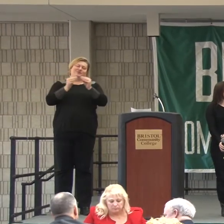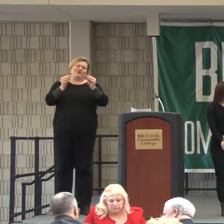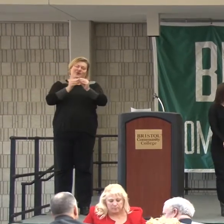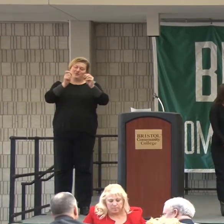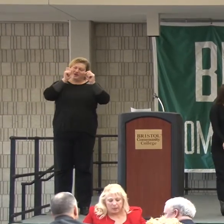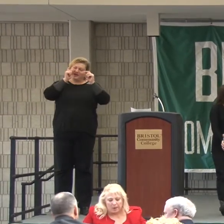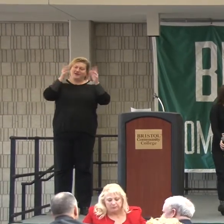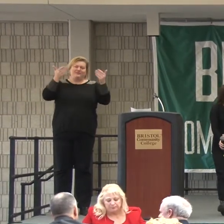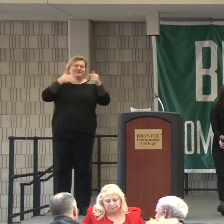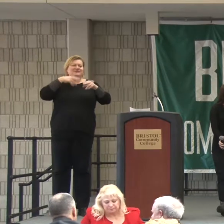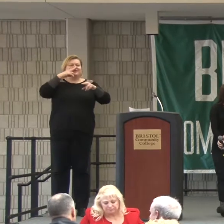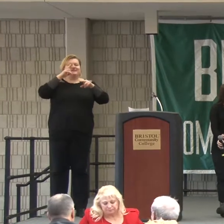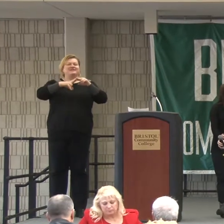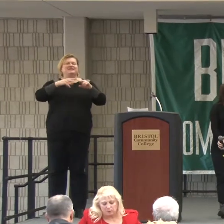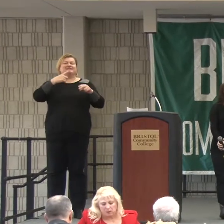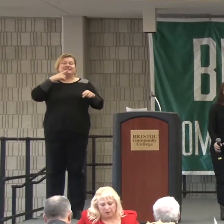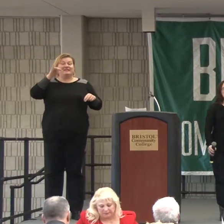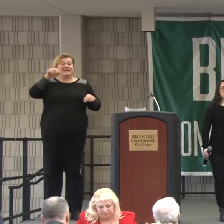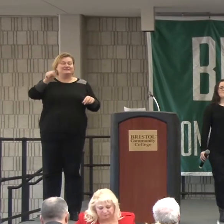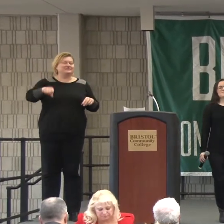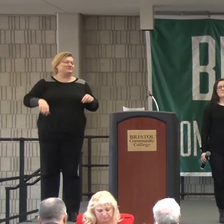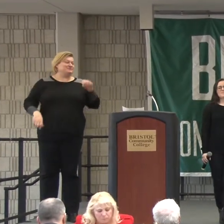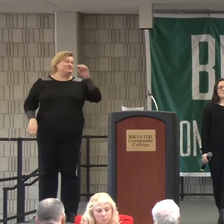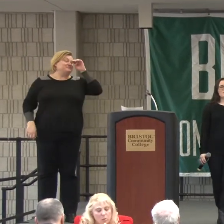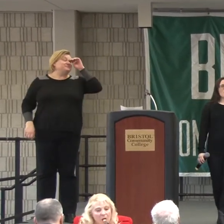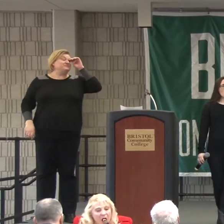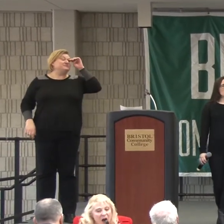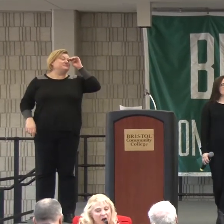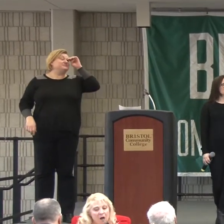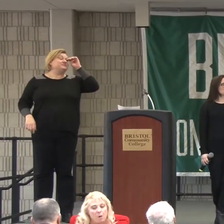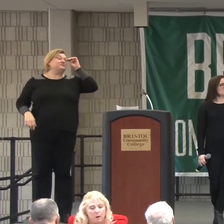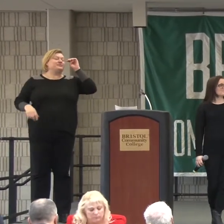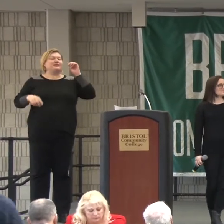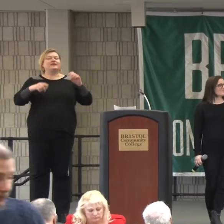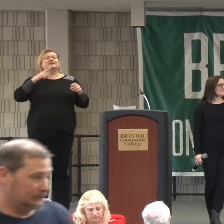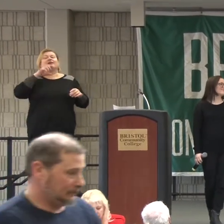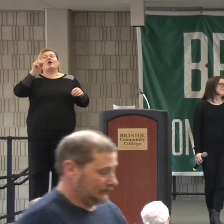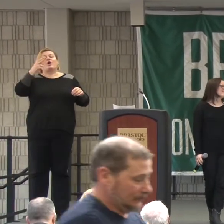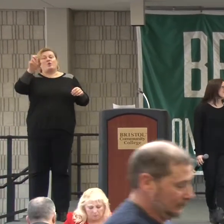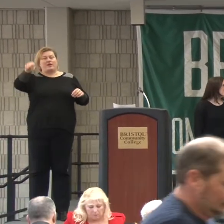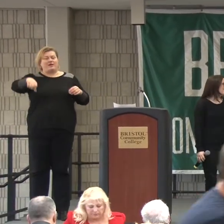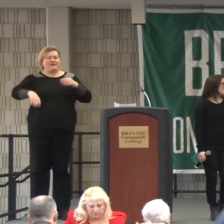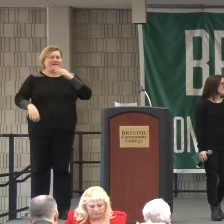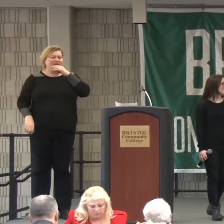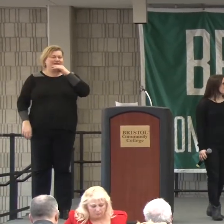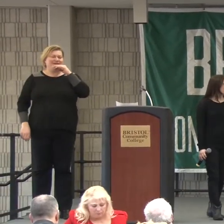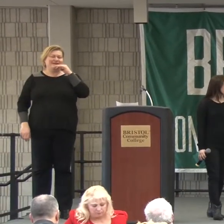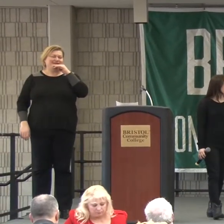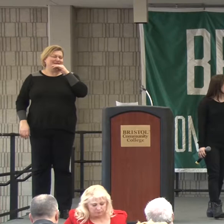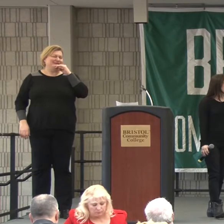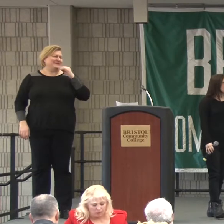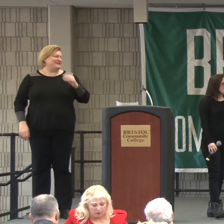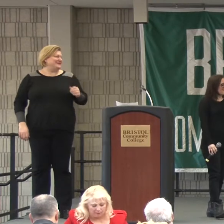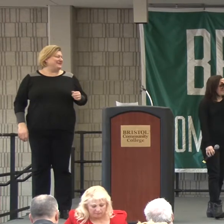up and we're going to have some fun. Let me hear you say yeah. Yeah. Let me hear you say oh yeah. Oh yeah.